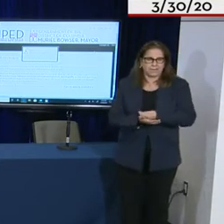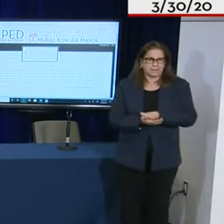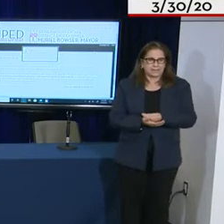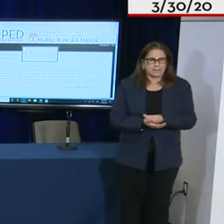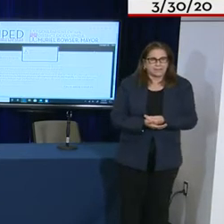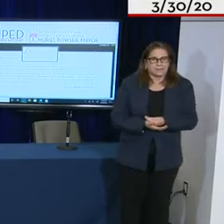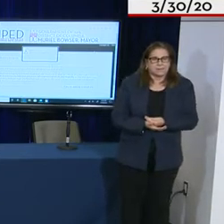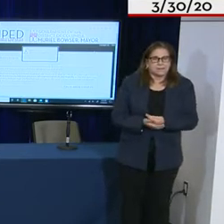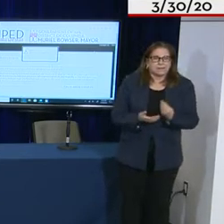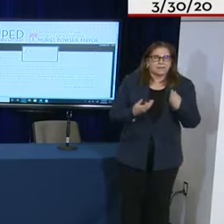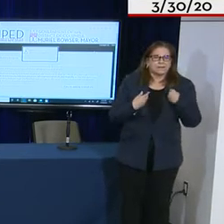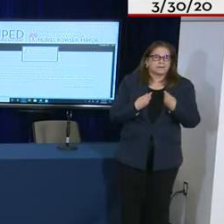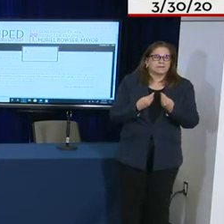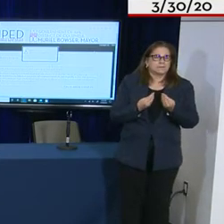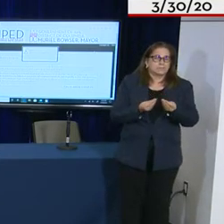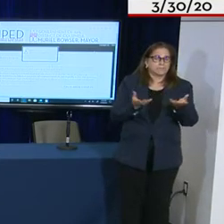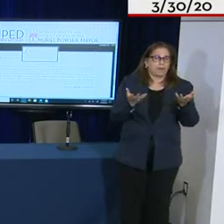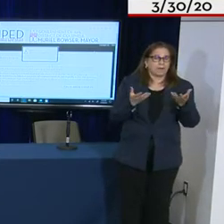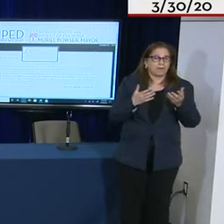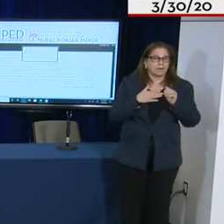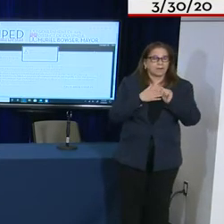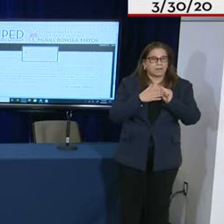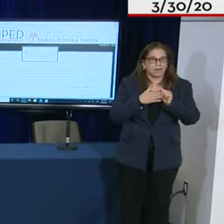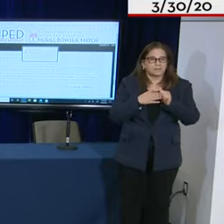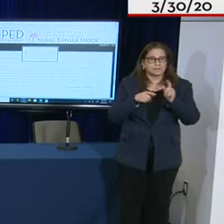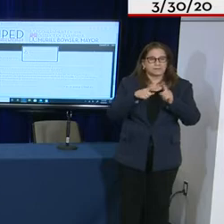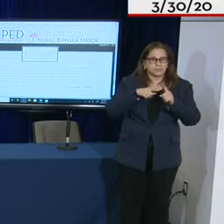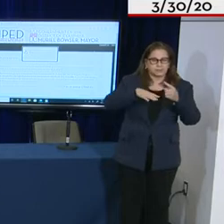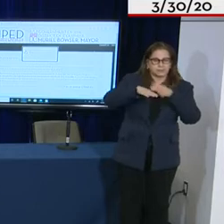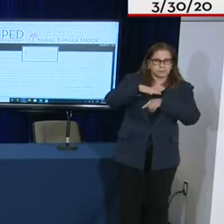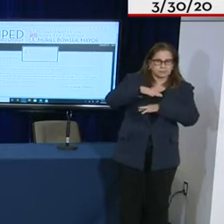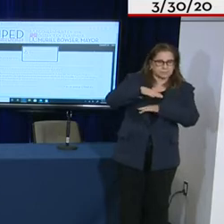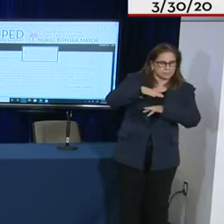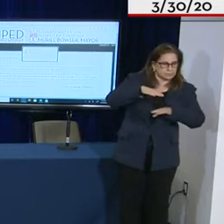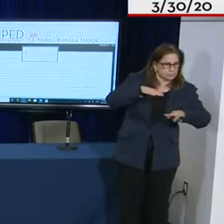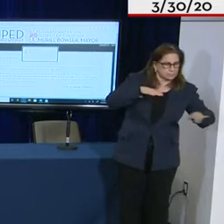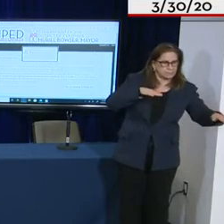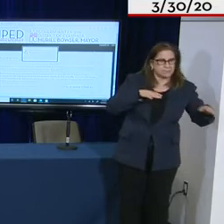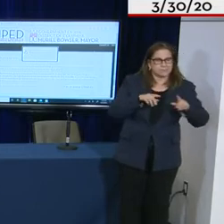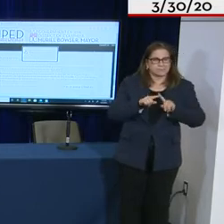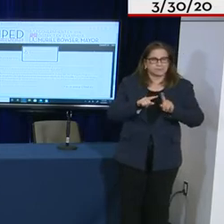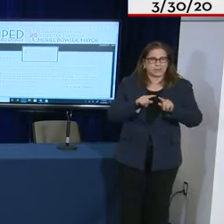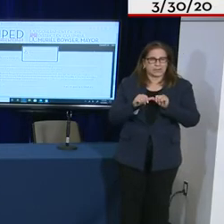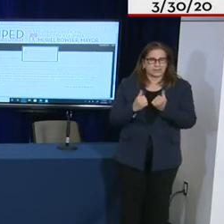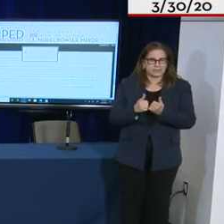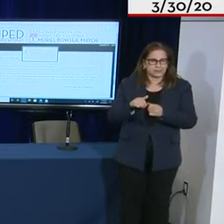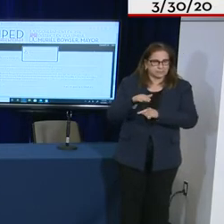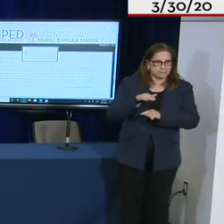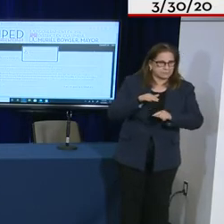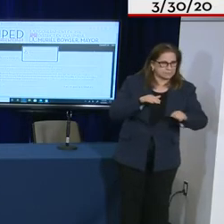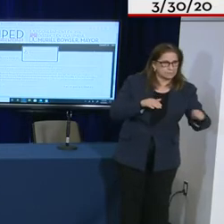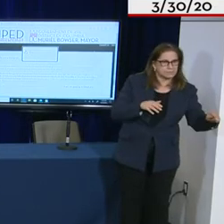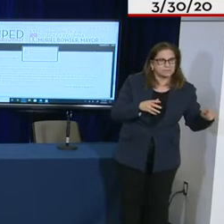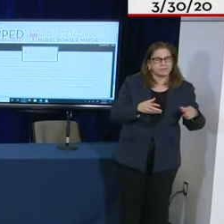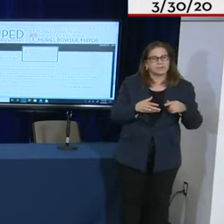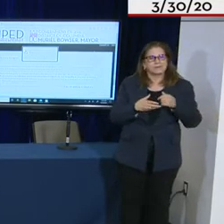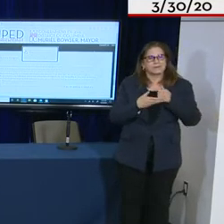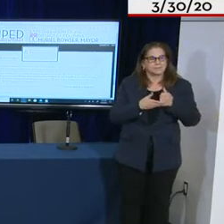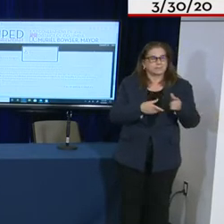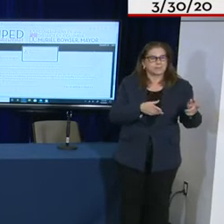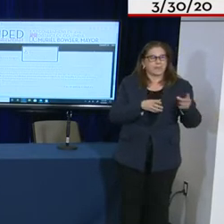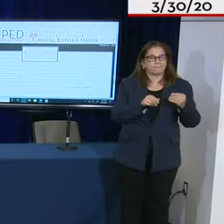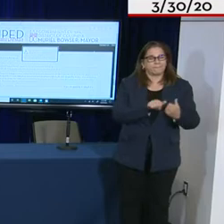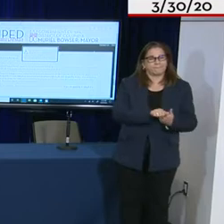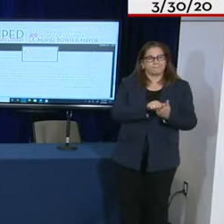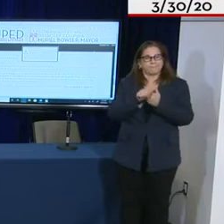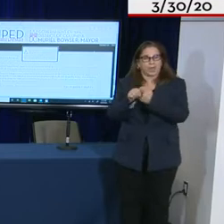to its subordinate or state agencies to help implement the law. We are in contact with the